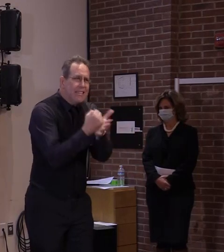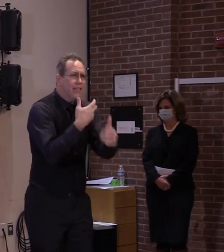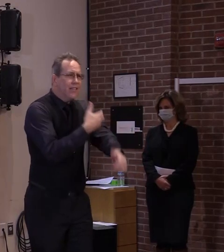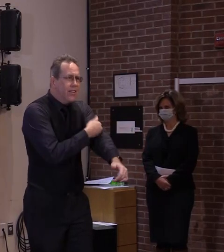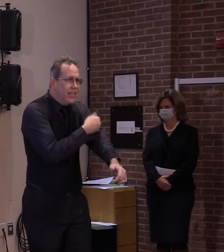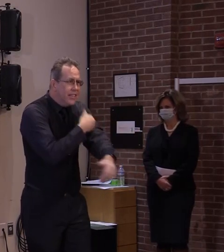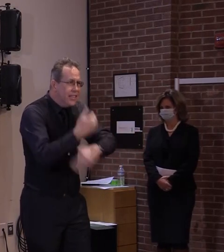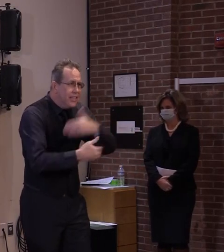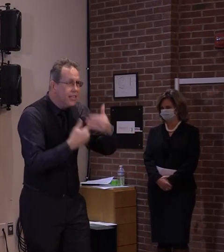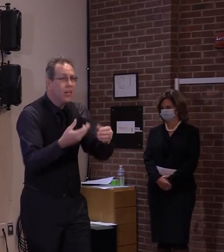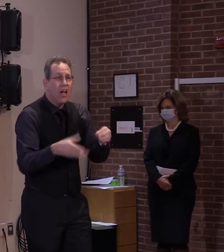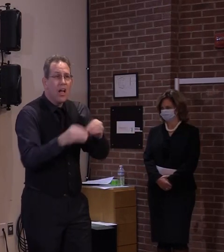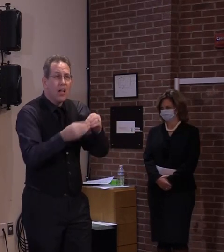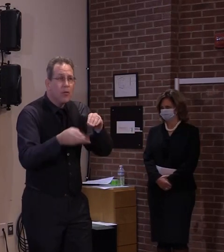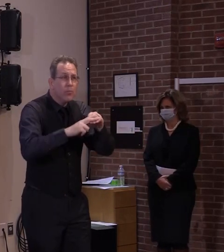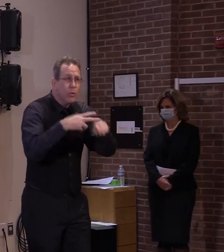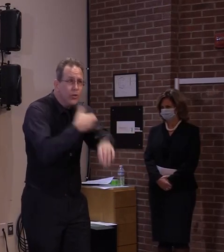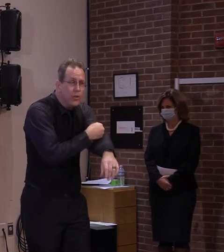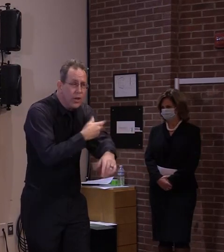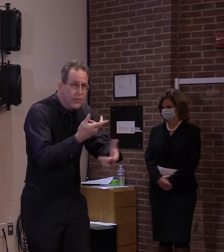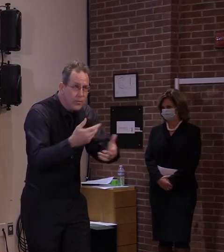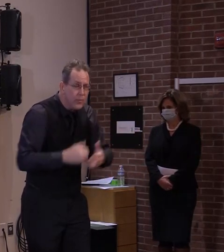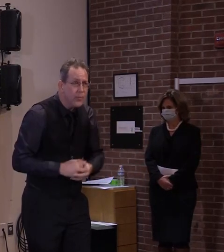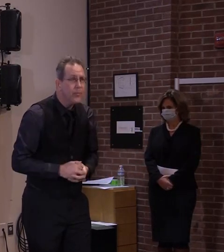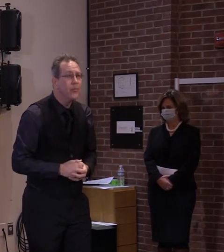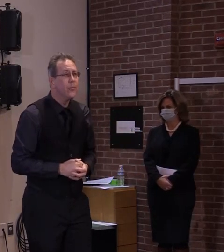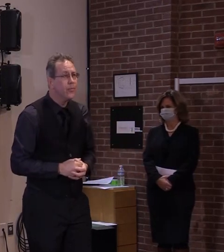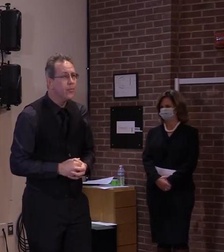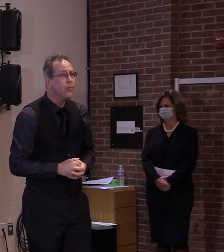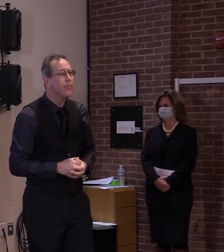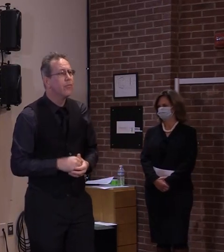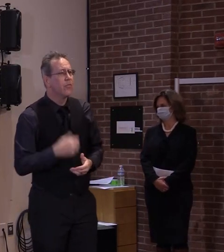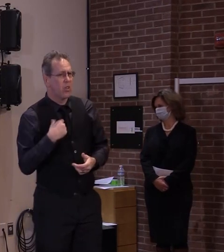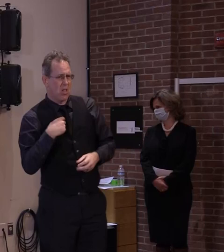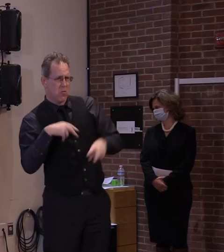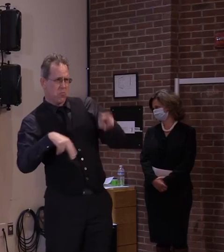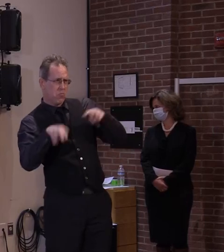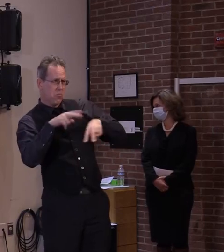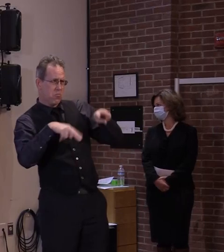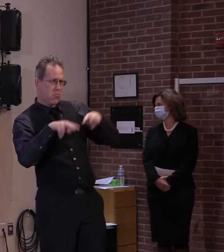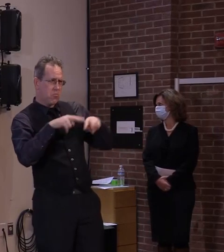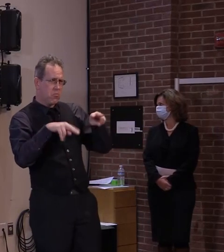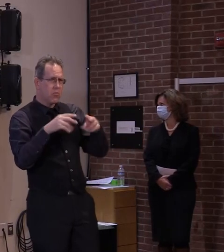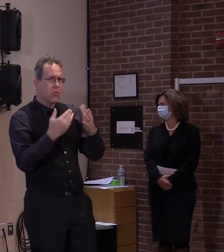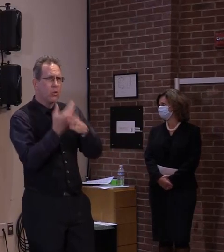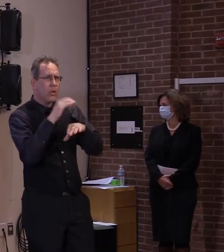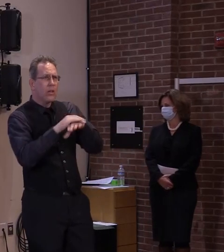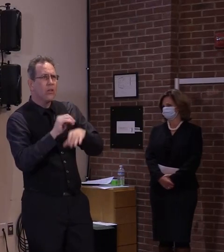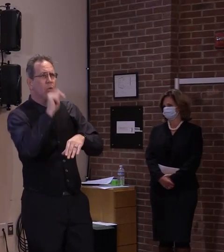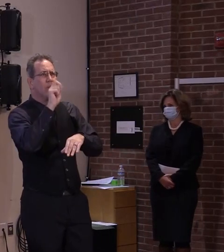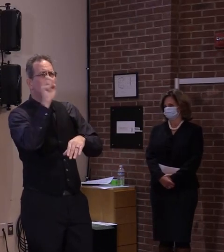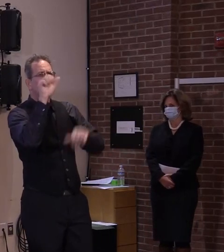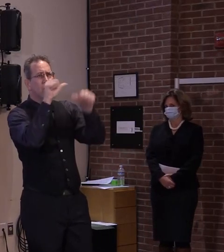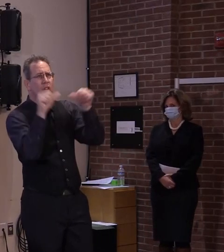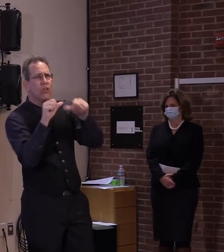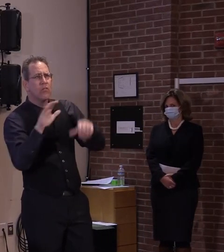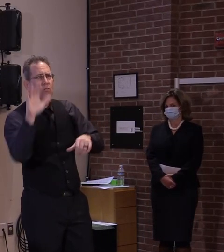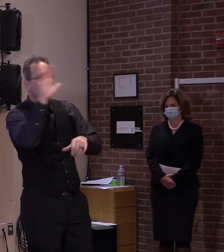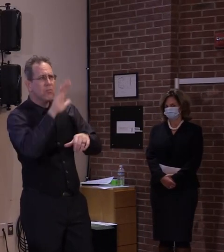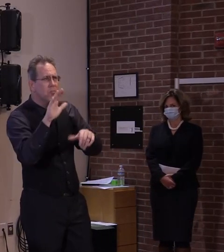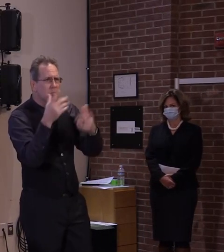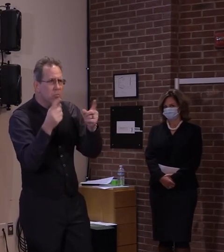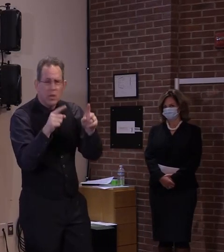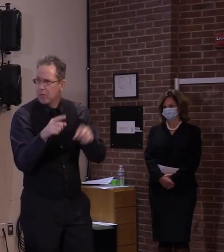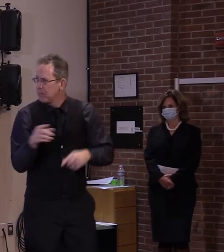vaccine. So looking at what that means for cases in the region in the Northeast, you'll see that we had a 41% increase across